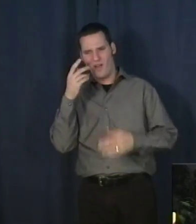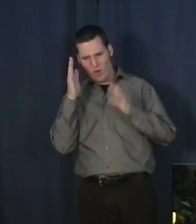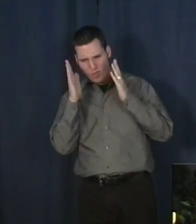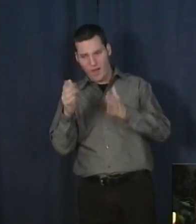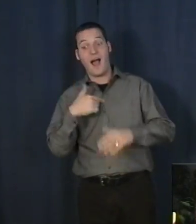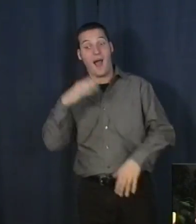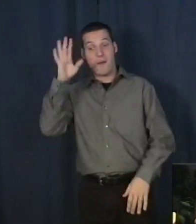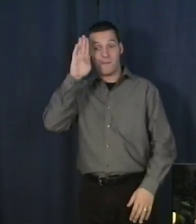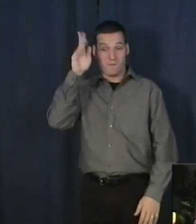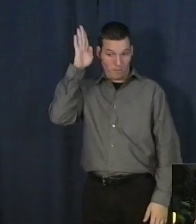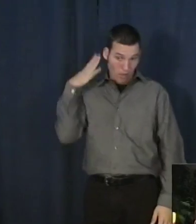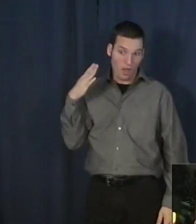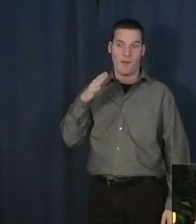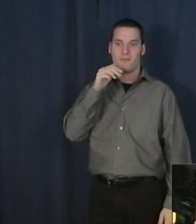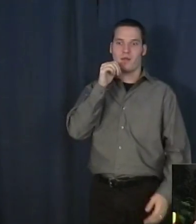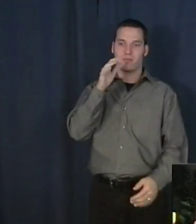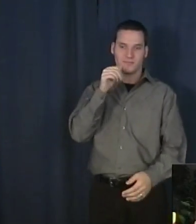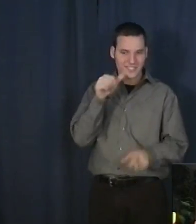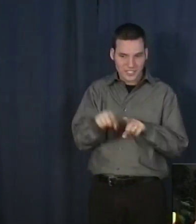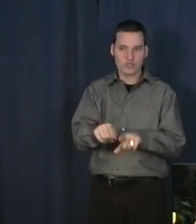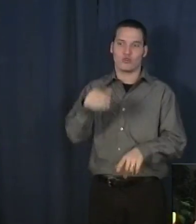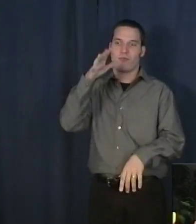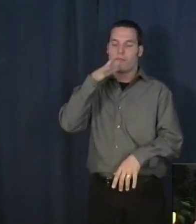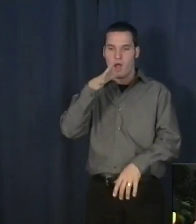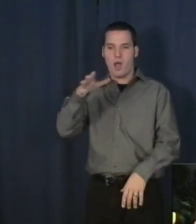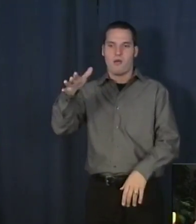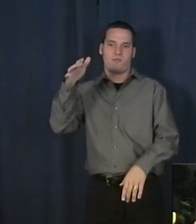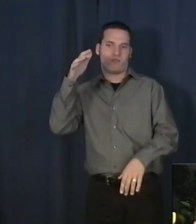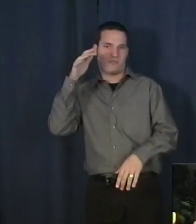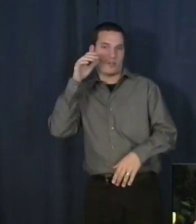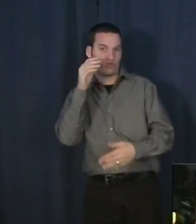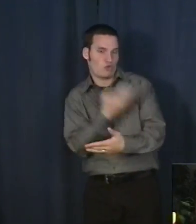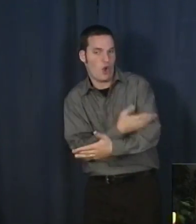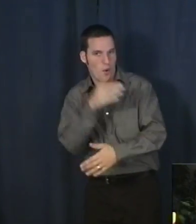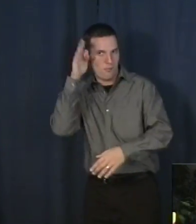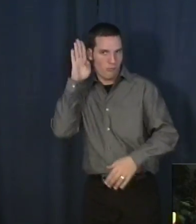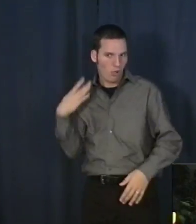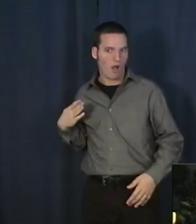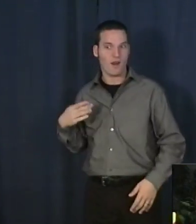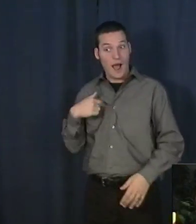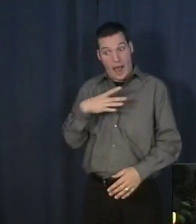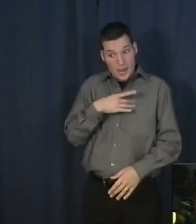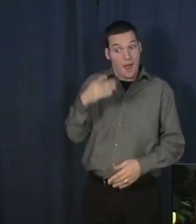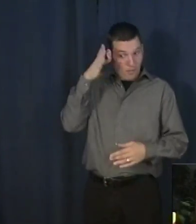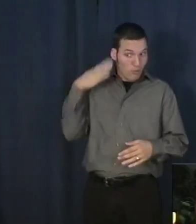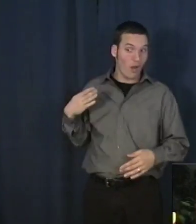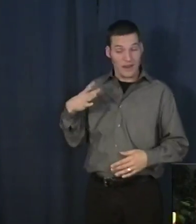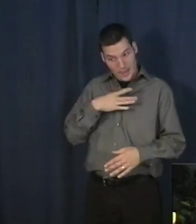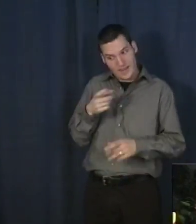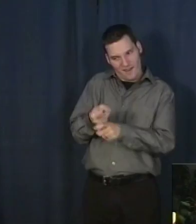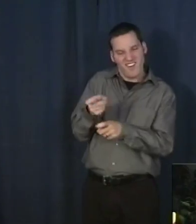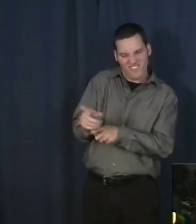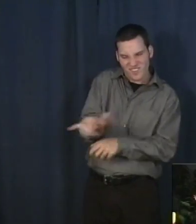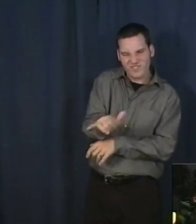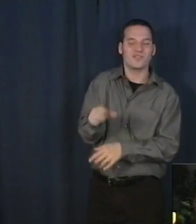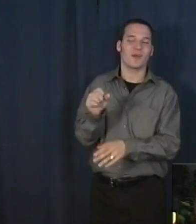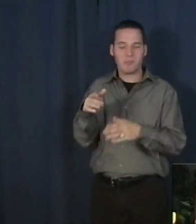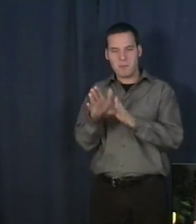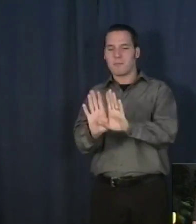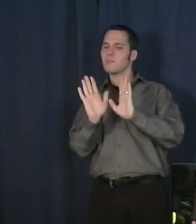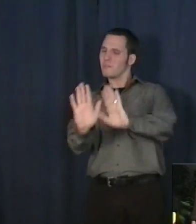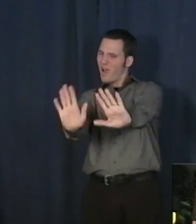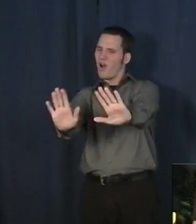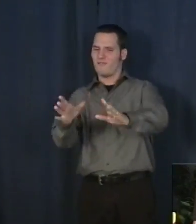I say, look, I'm blonde, my sister's blonde, my mother's blonde, my daughter's blonde, okay? I like blondes, and I like making fun of them too, okay?